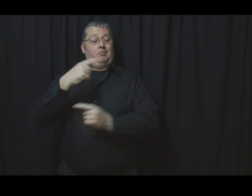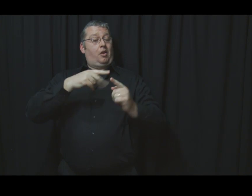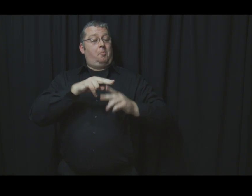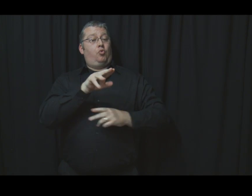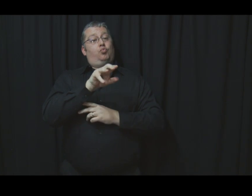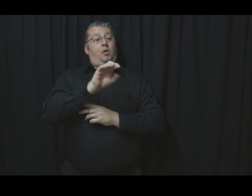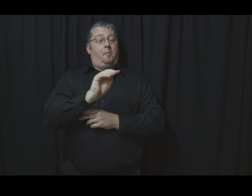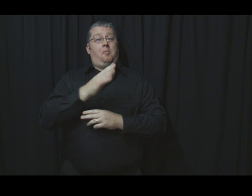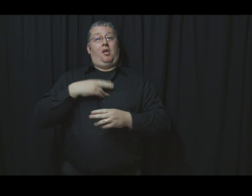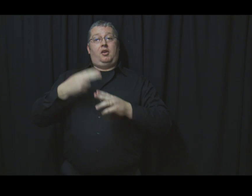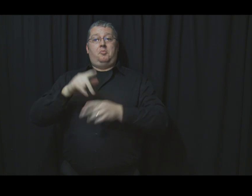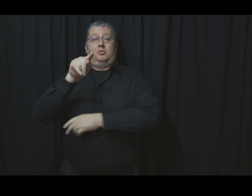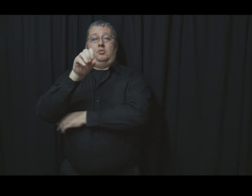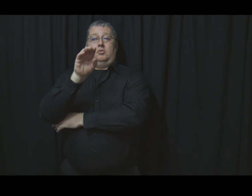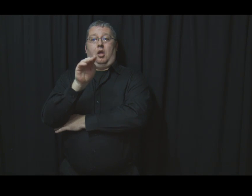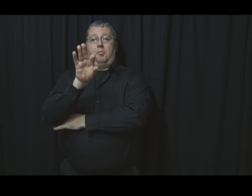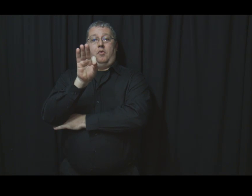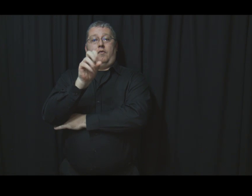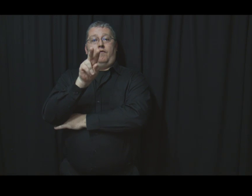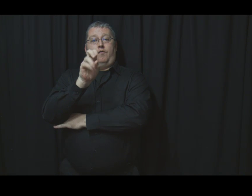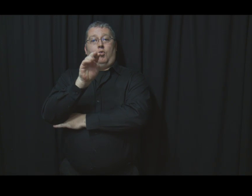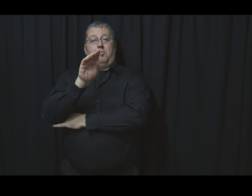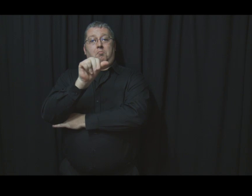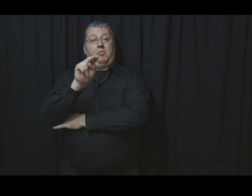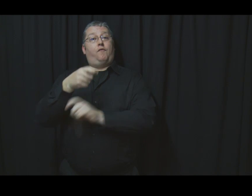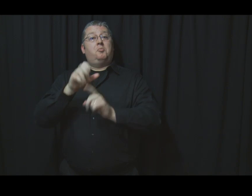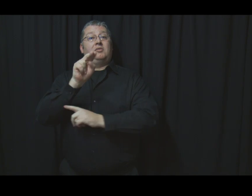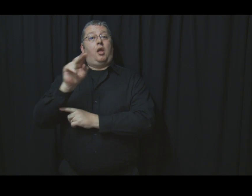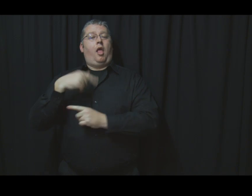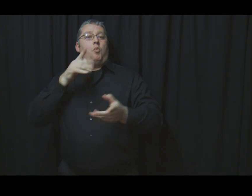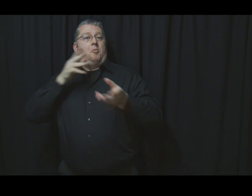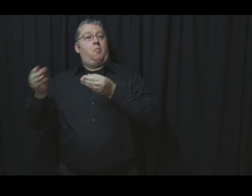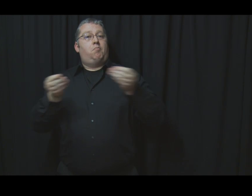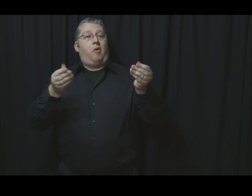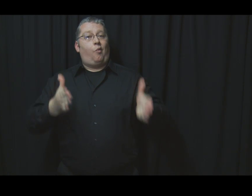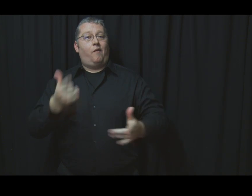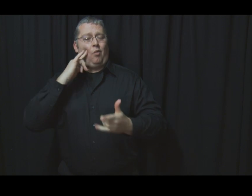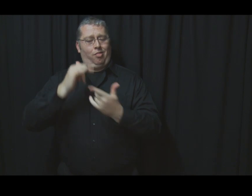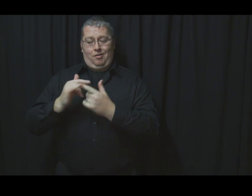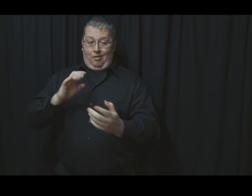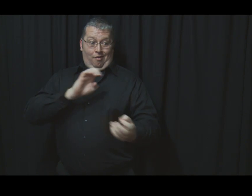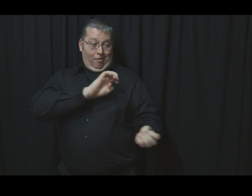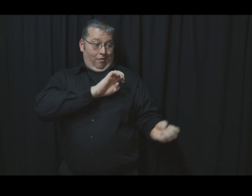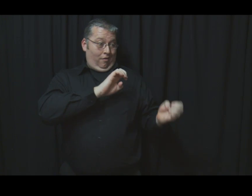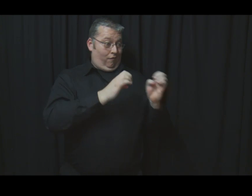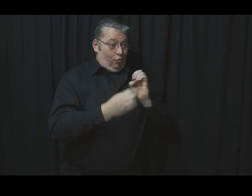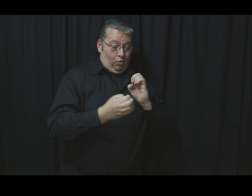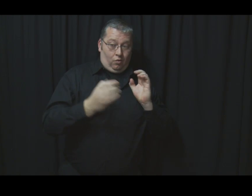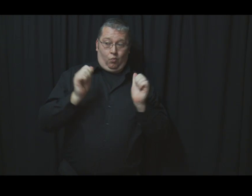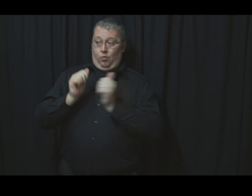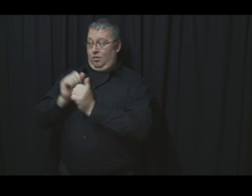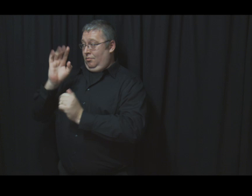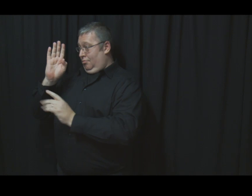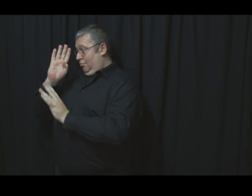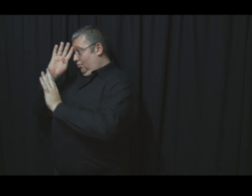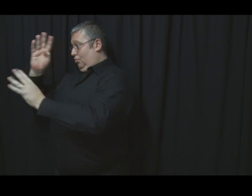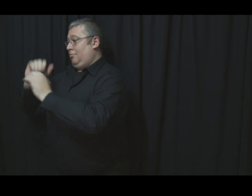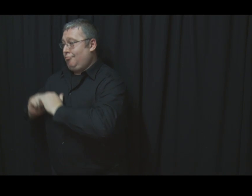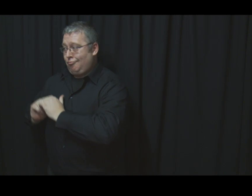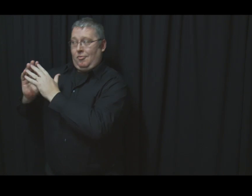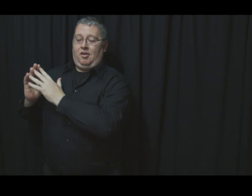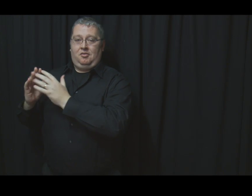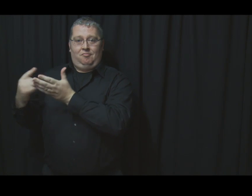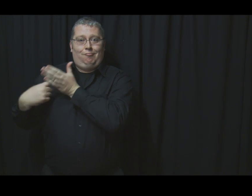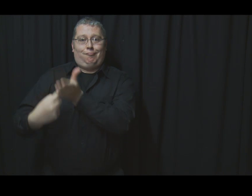Tom Foreman from CNN, and I'm pleased to be tonight's moderator for this evolution versus creation debate. This is a very